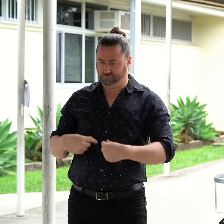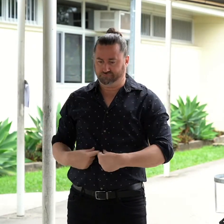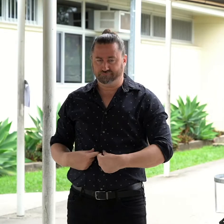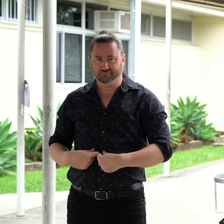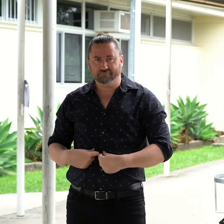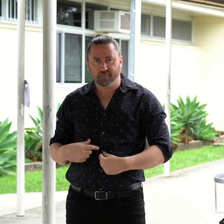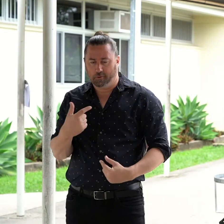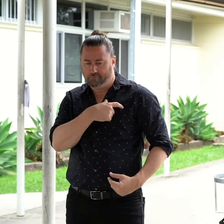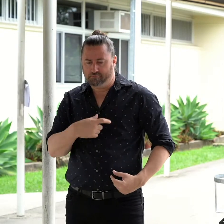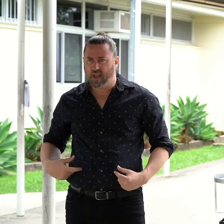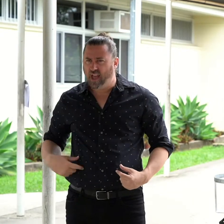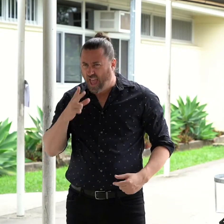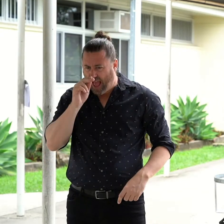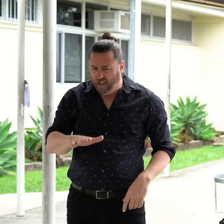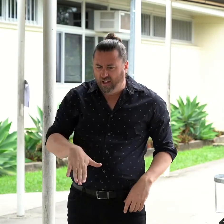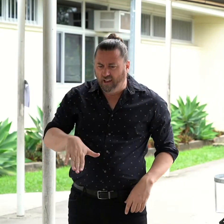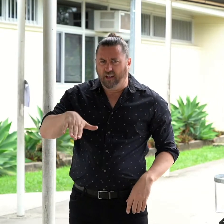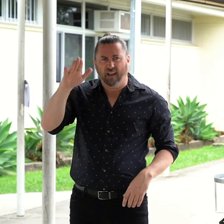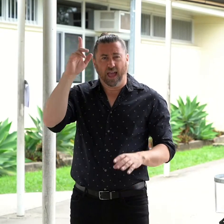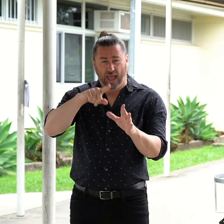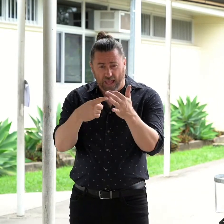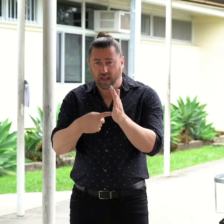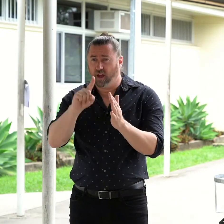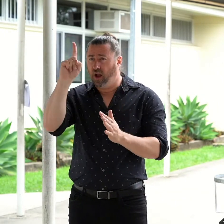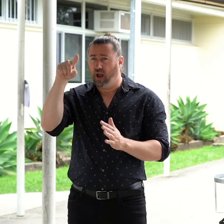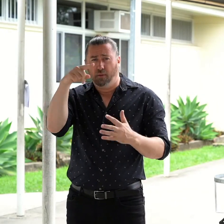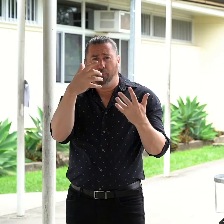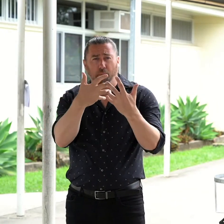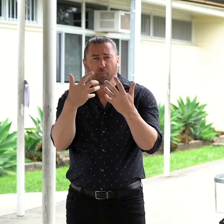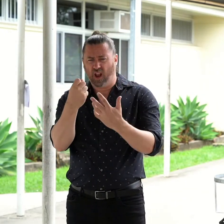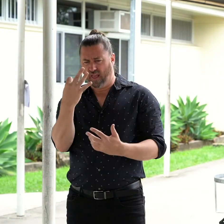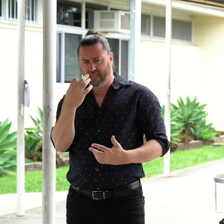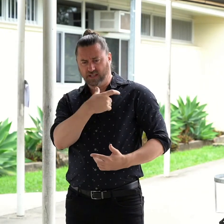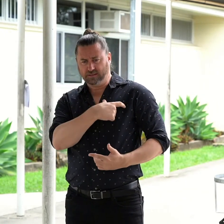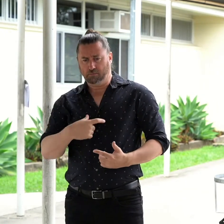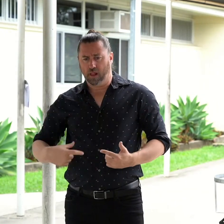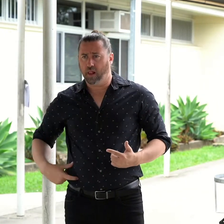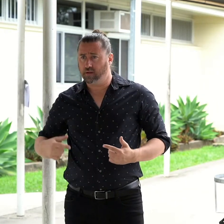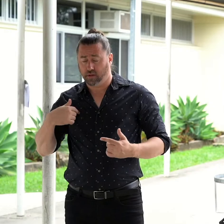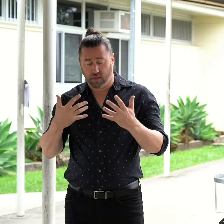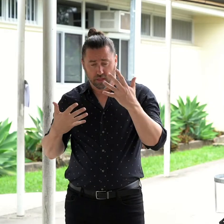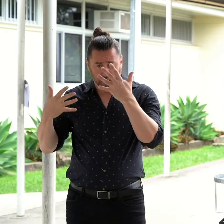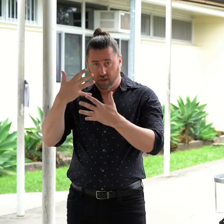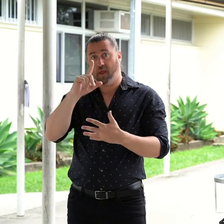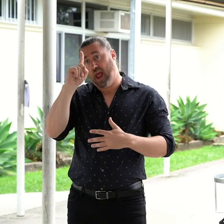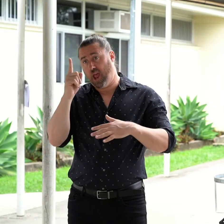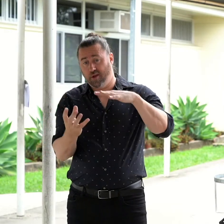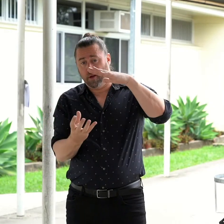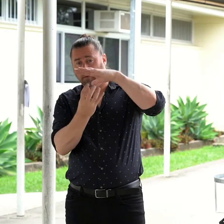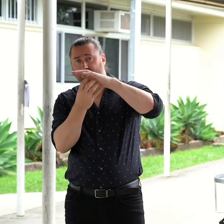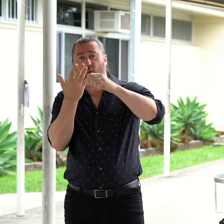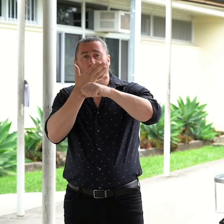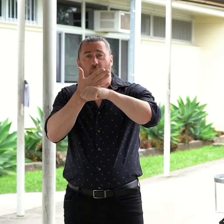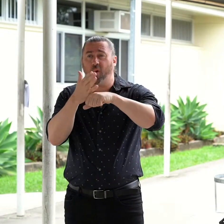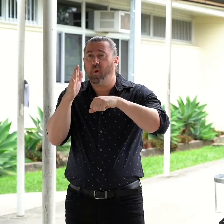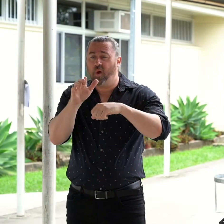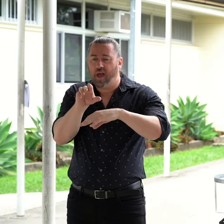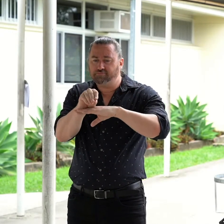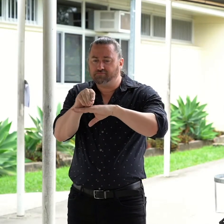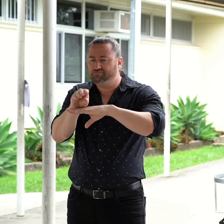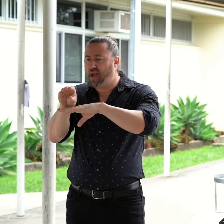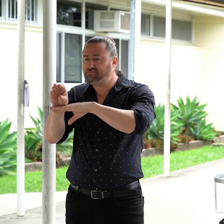one moment how so many people are still not wearing seatbelts. Well, they're going to be caught out now because of these cameras.